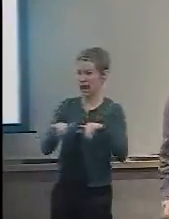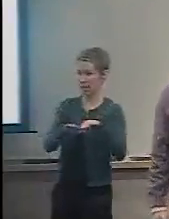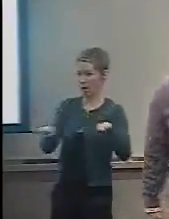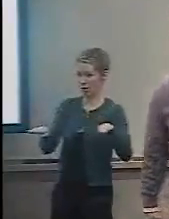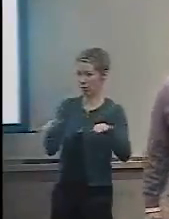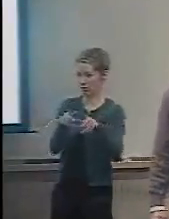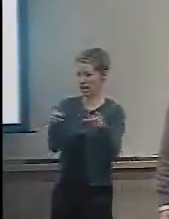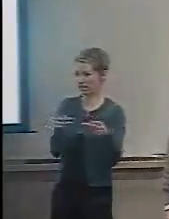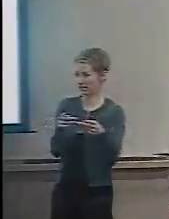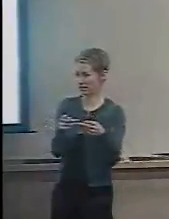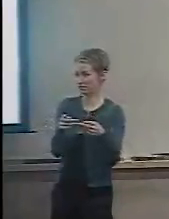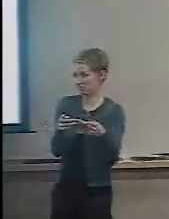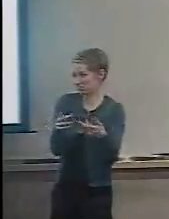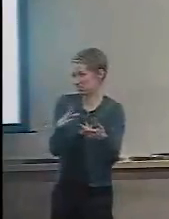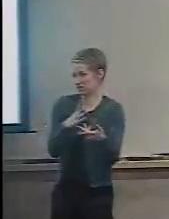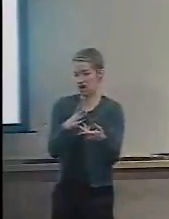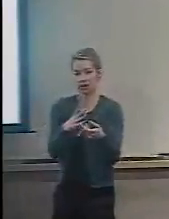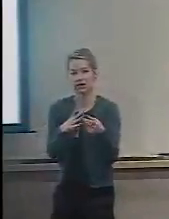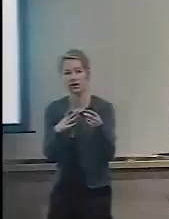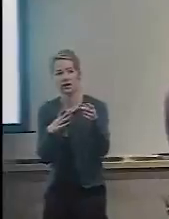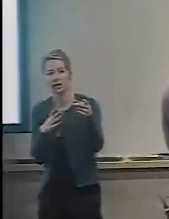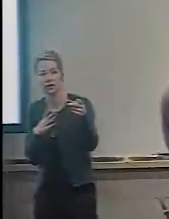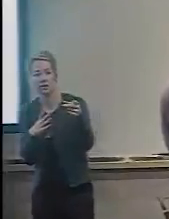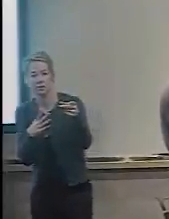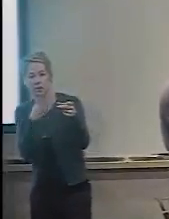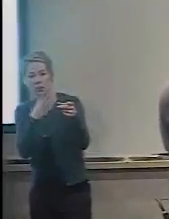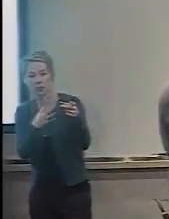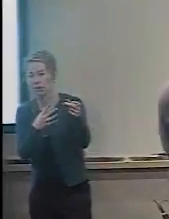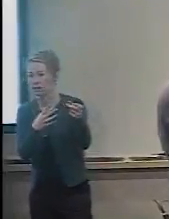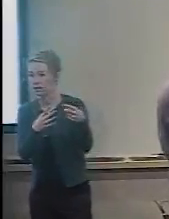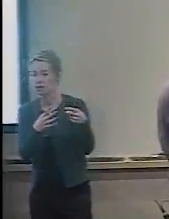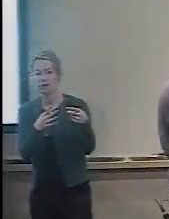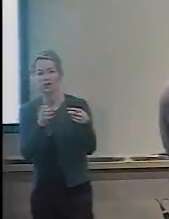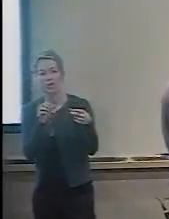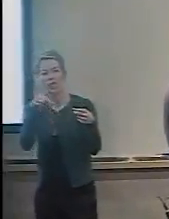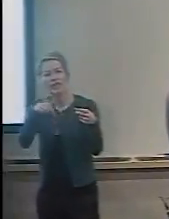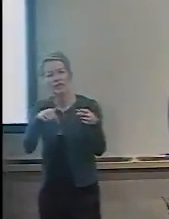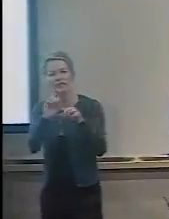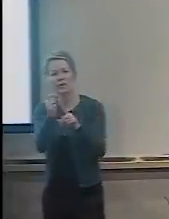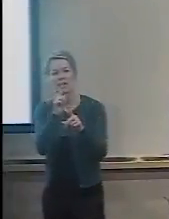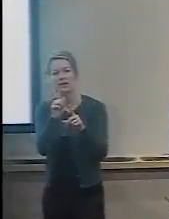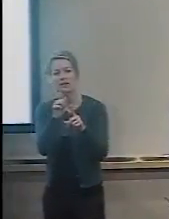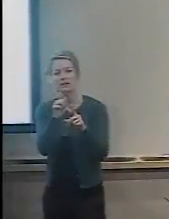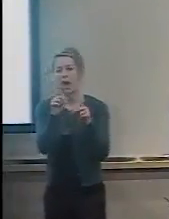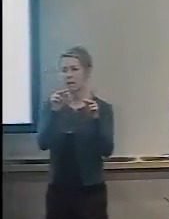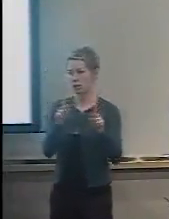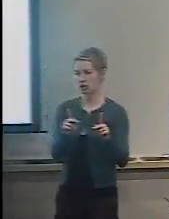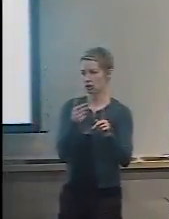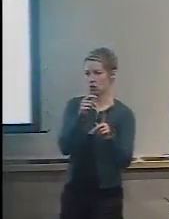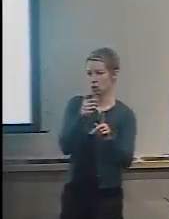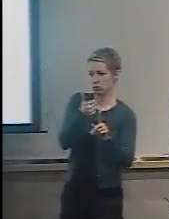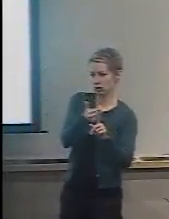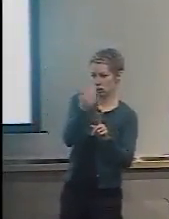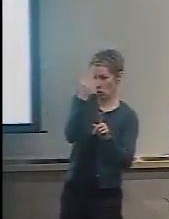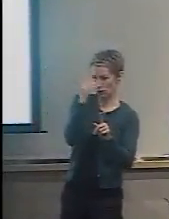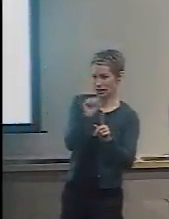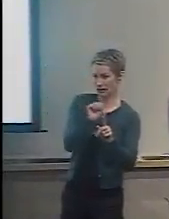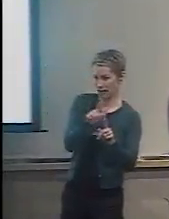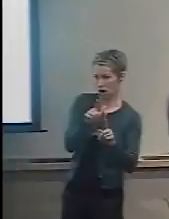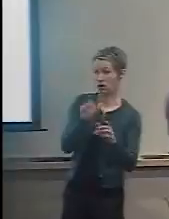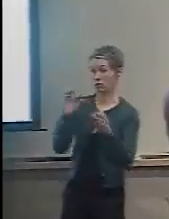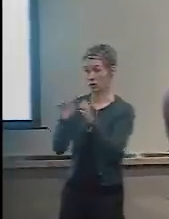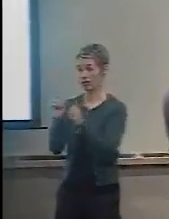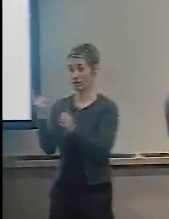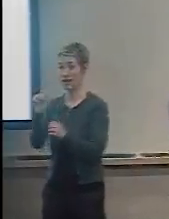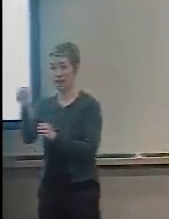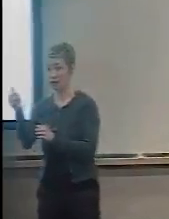Yes. So this scenario is somebody communicating with another person who also knows ASL, and they can communicate back and forth.